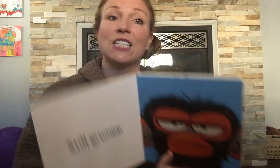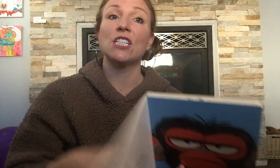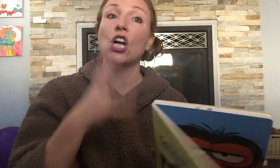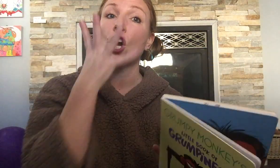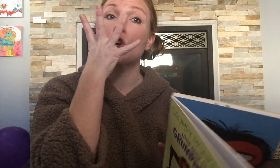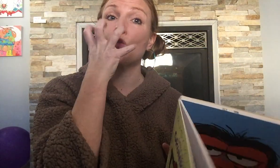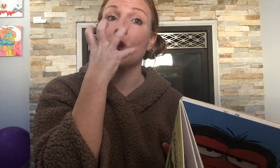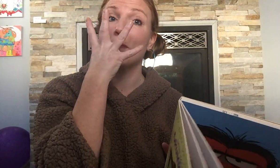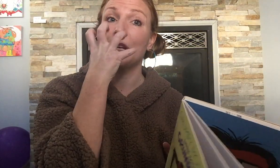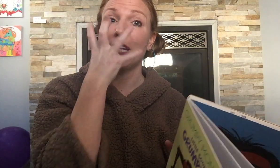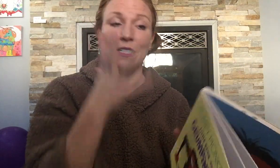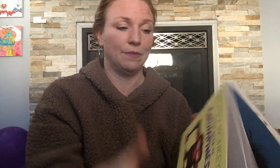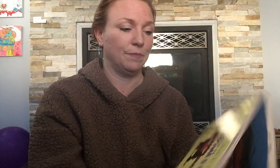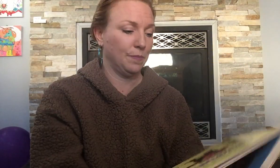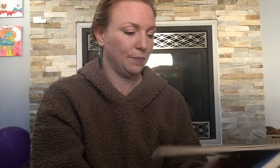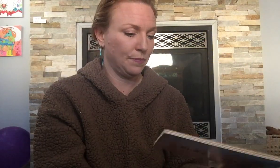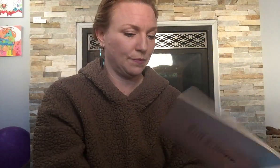Still grumpy.